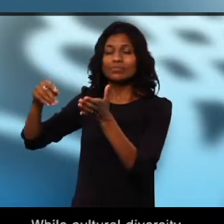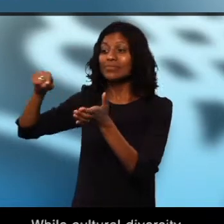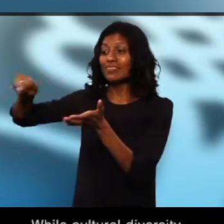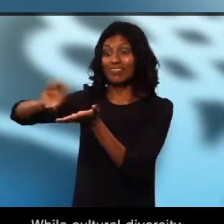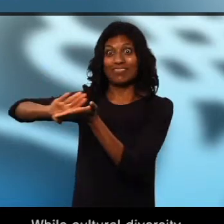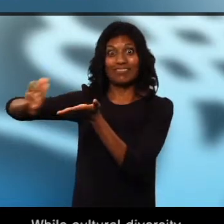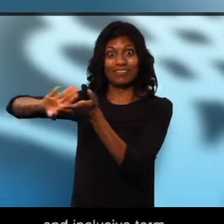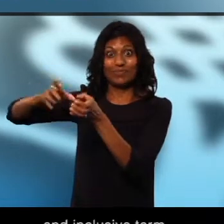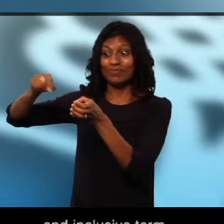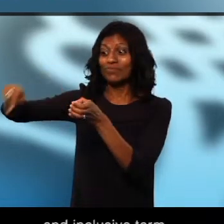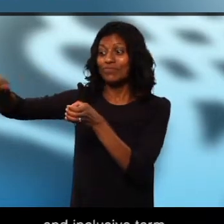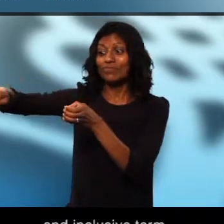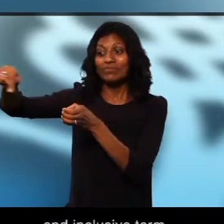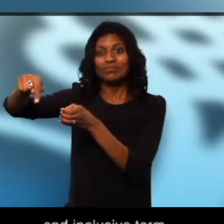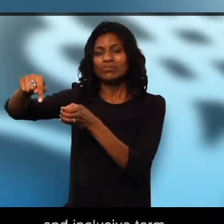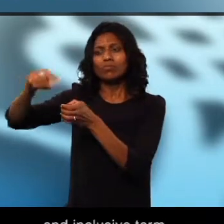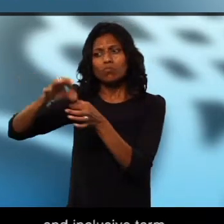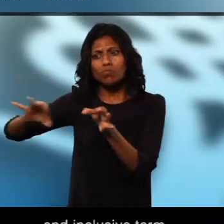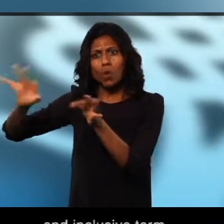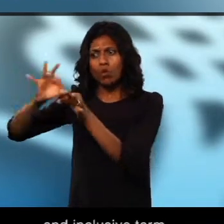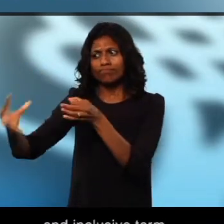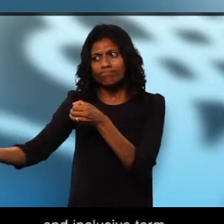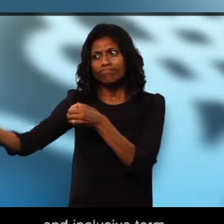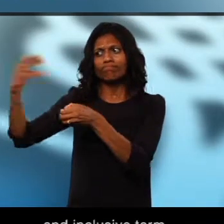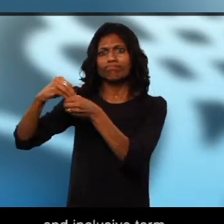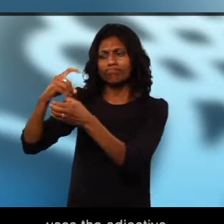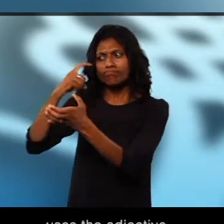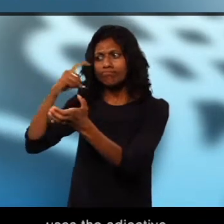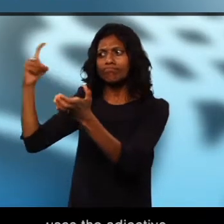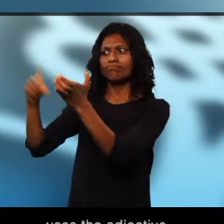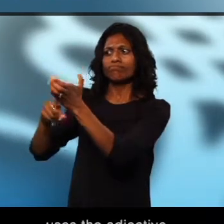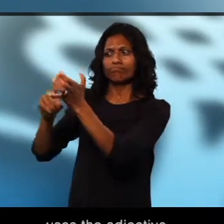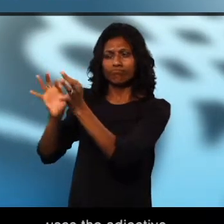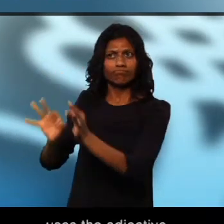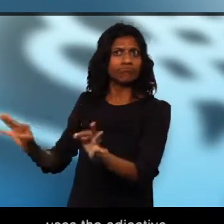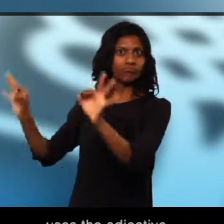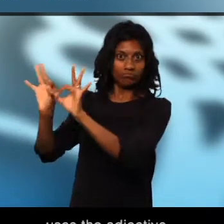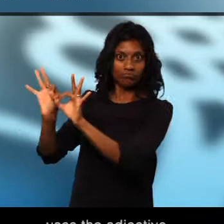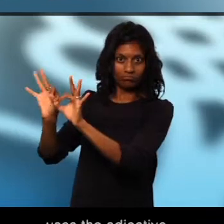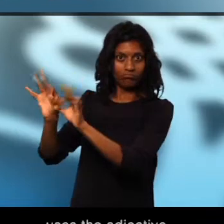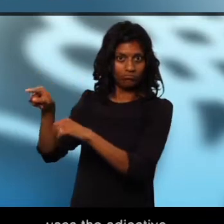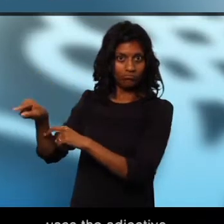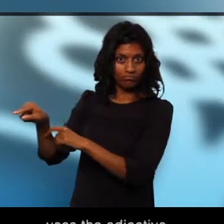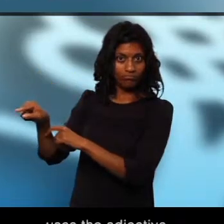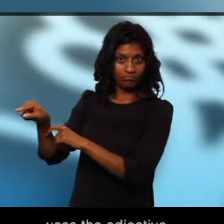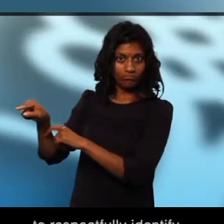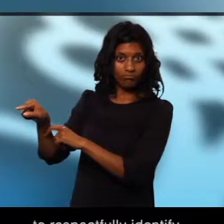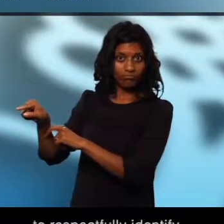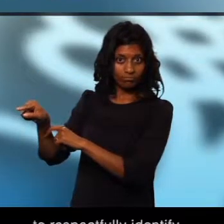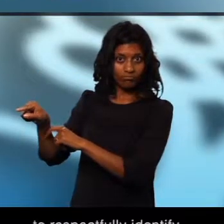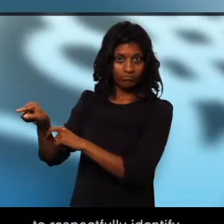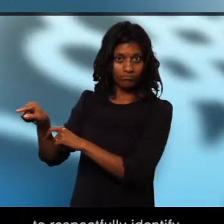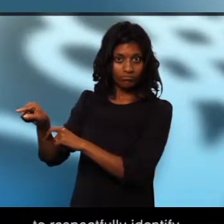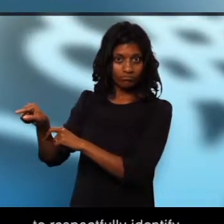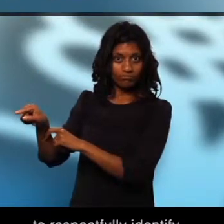is a broad and inclusive term, the Canada Council uses the adjective culturally diverse to respectfully